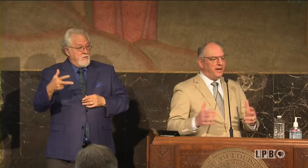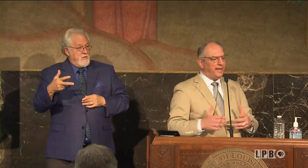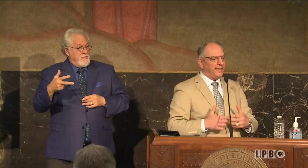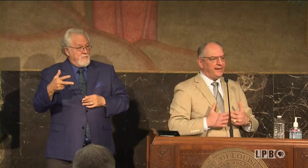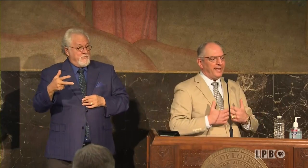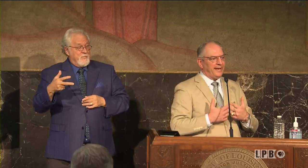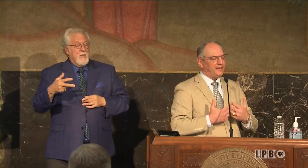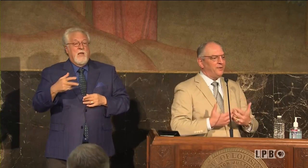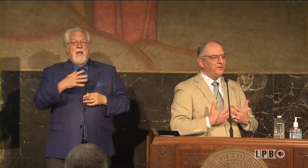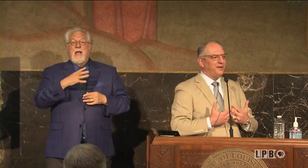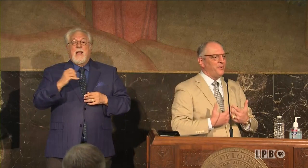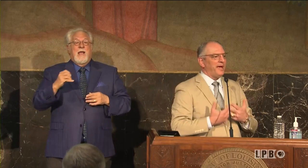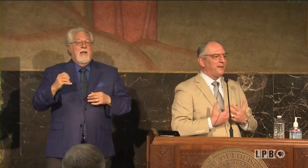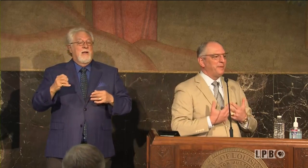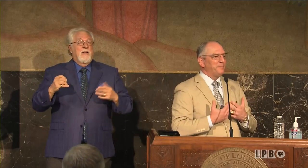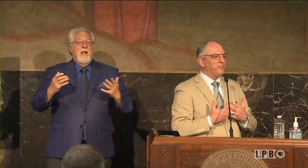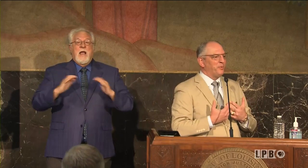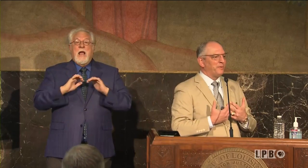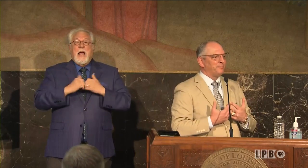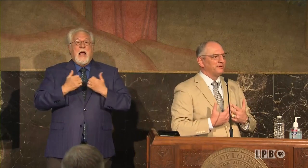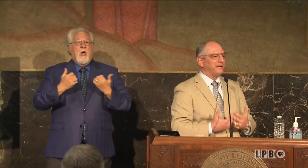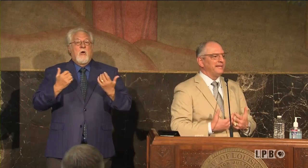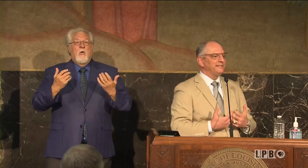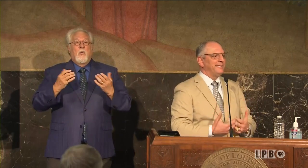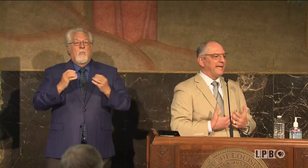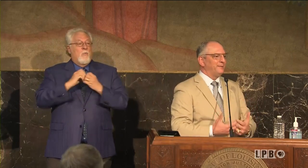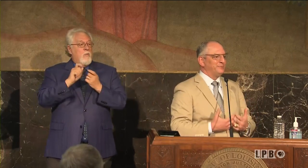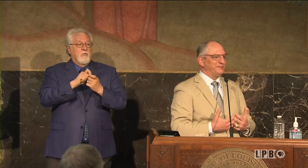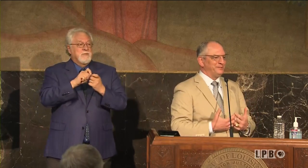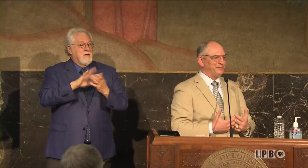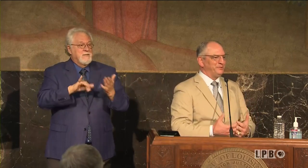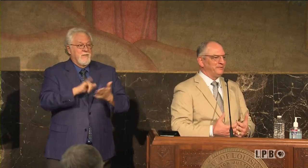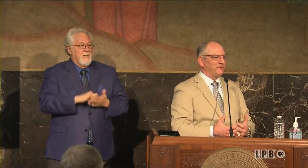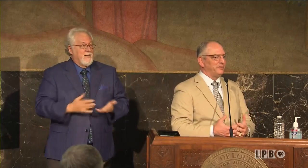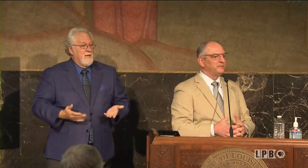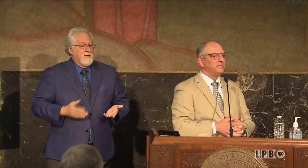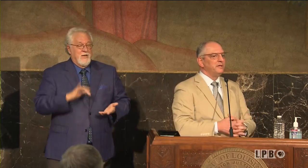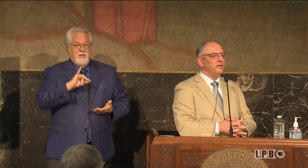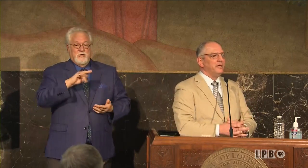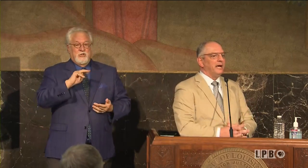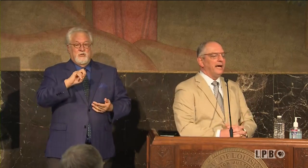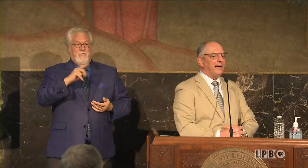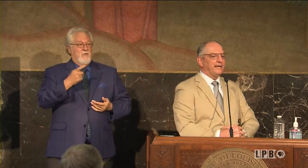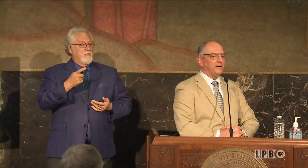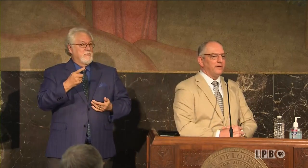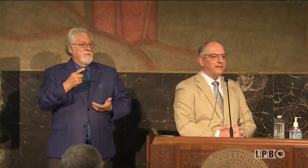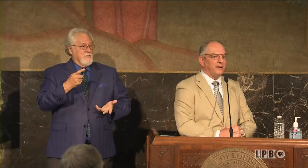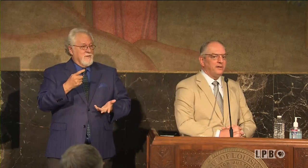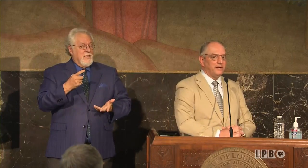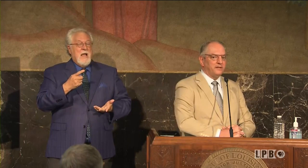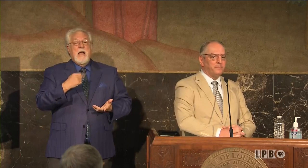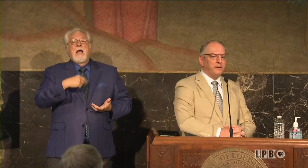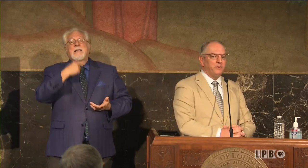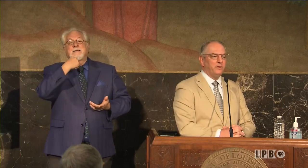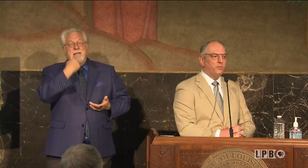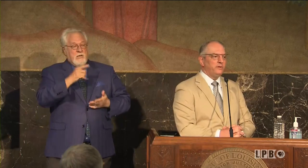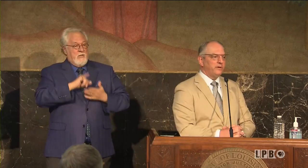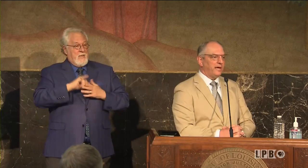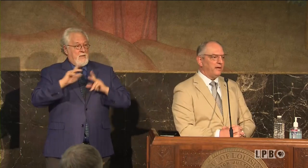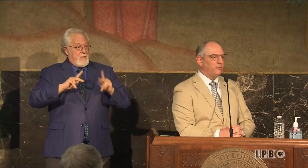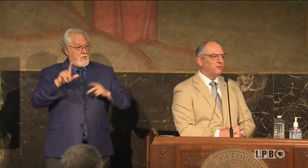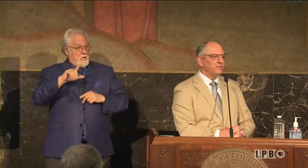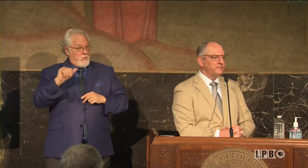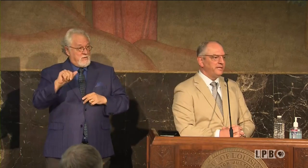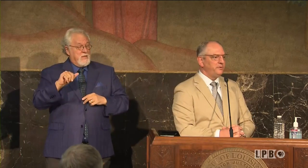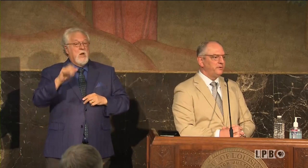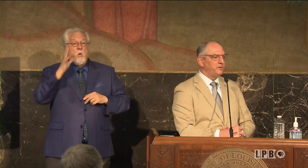And I don't know how to be more precise than that on June the 1st. I can only tell you that the people of Louisiana